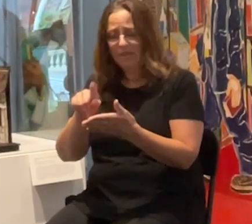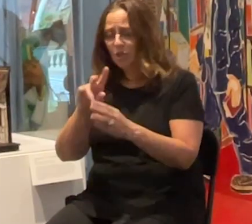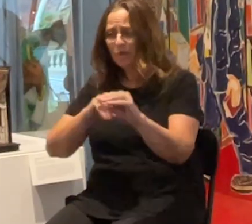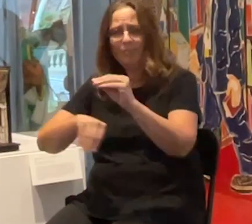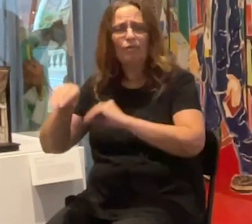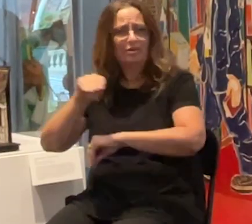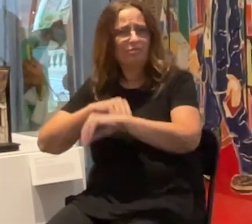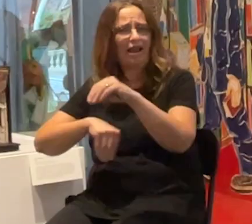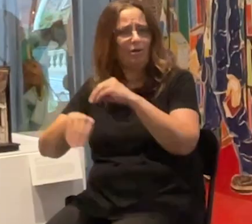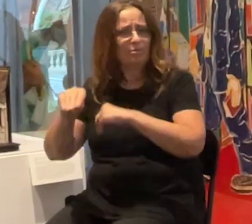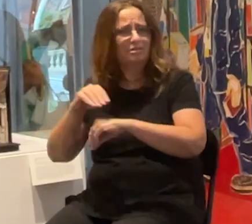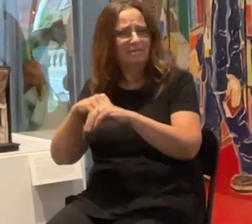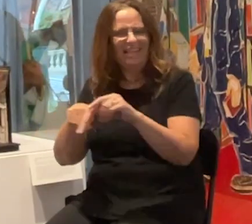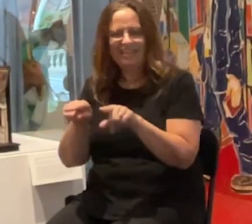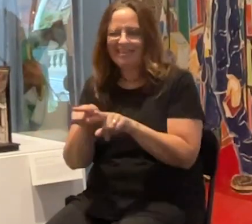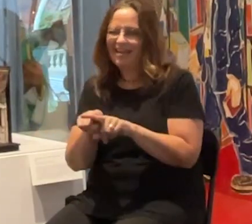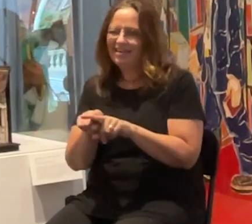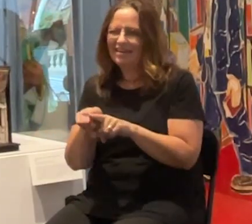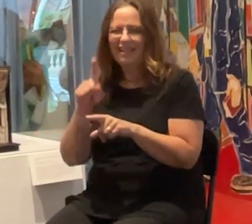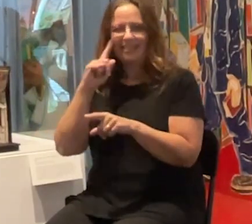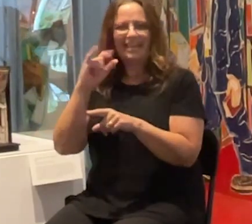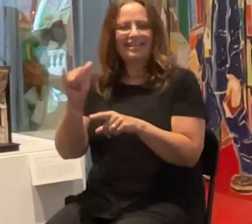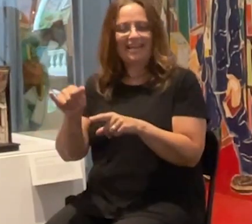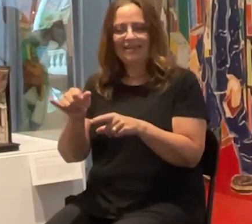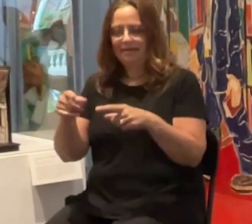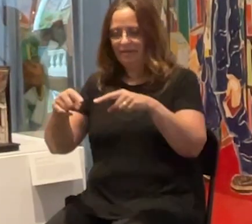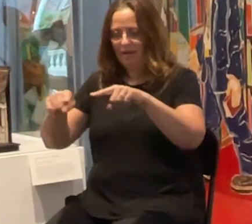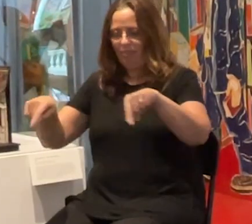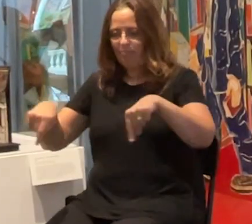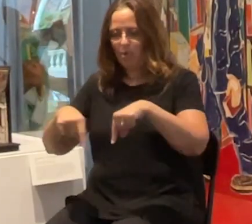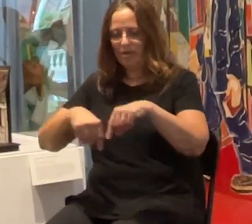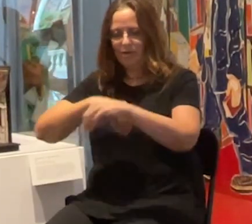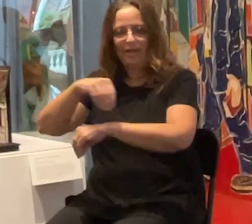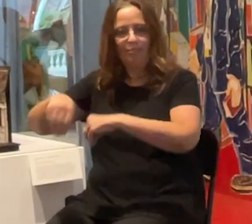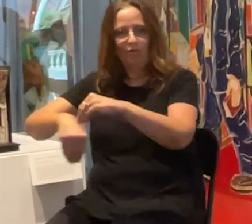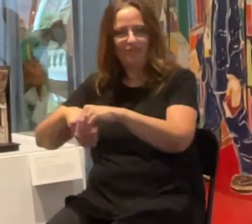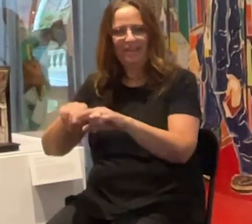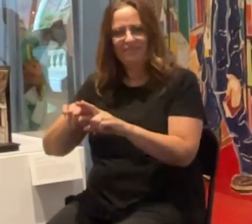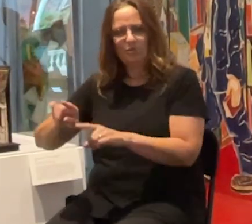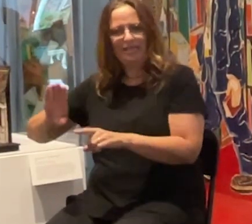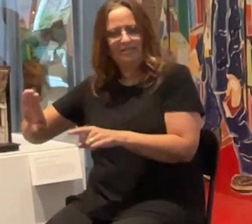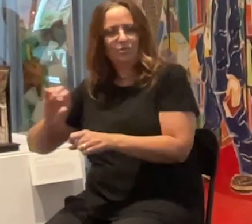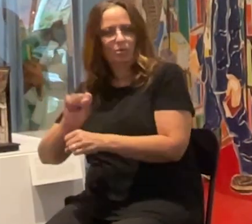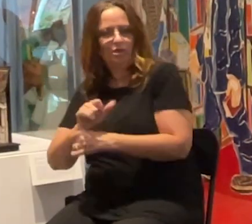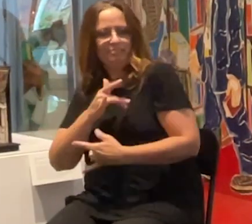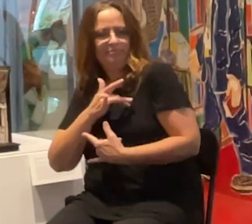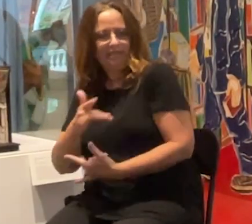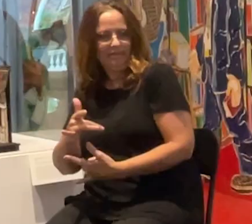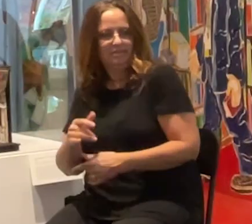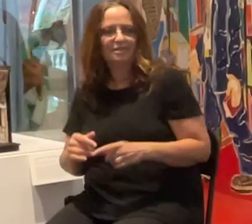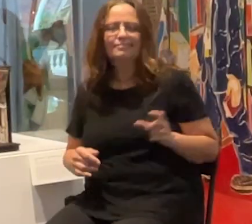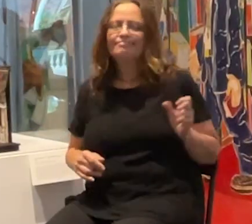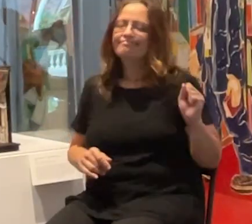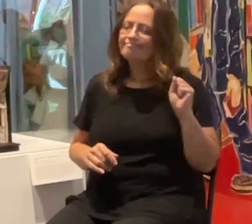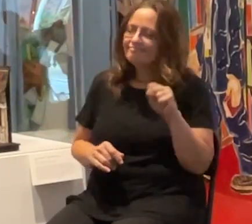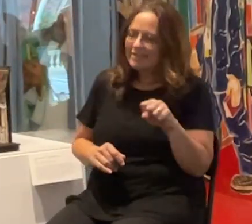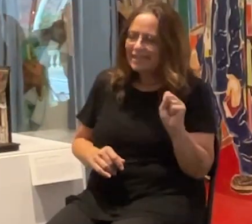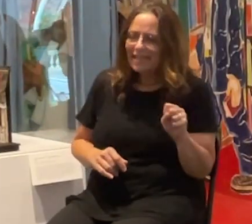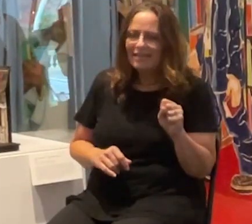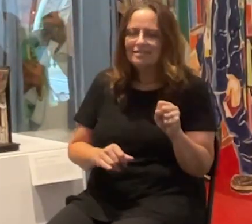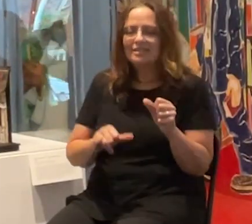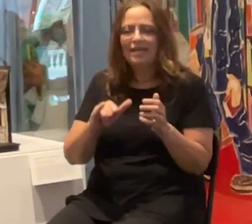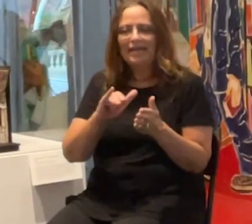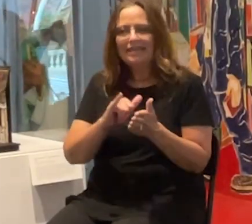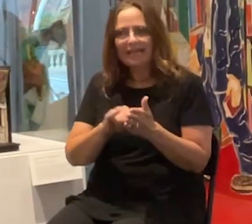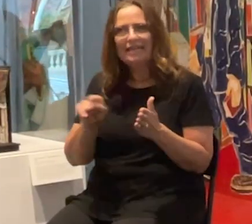pieces where there is a initial space where it's supposed to be brought into, and there is a kind of a design constriction